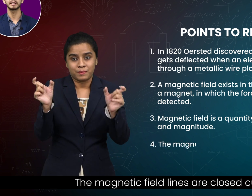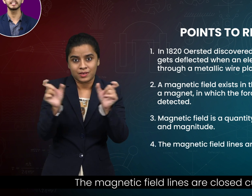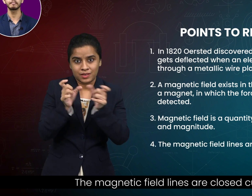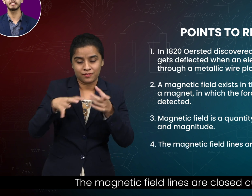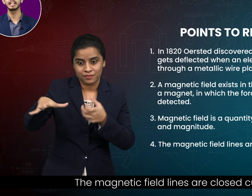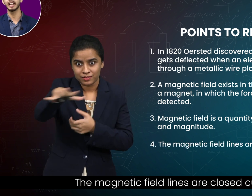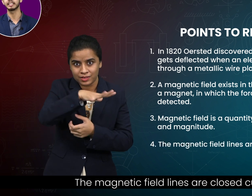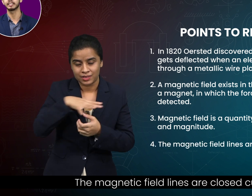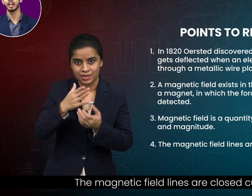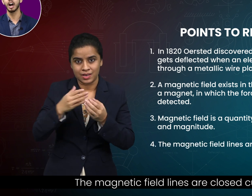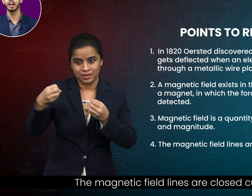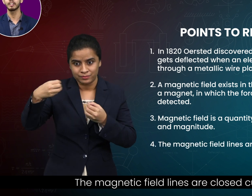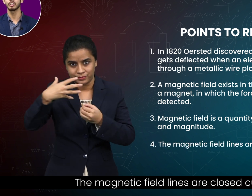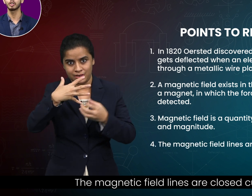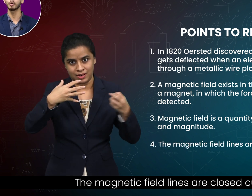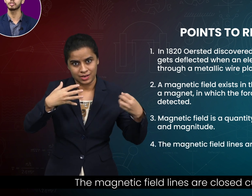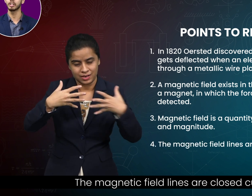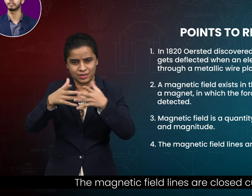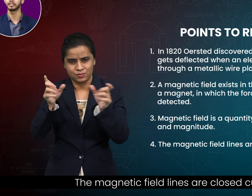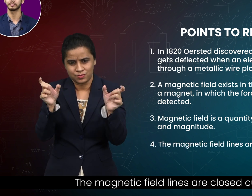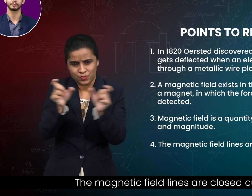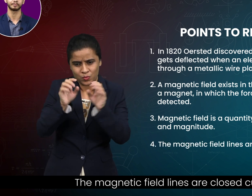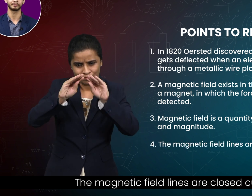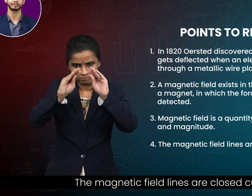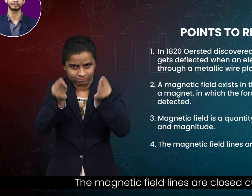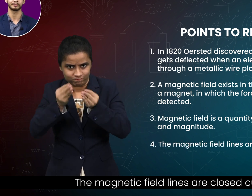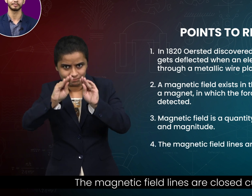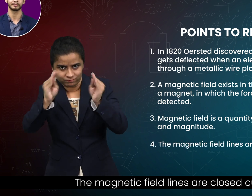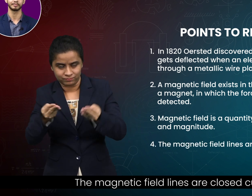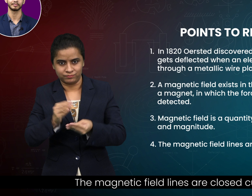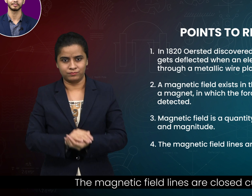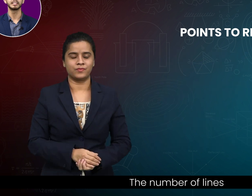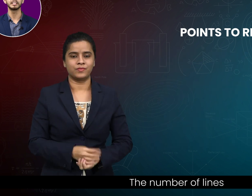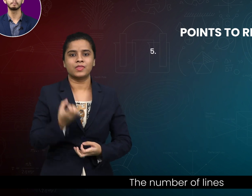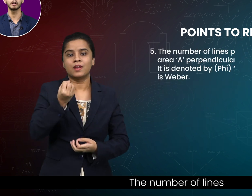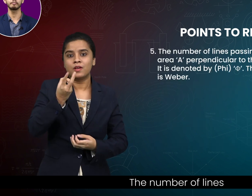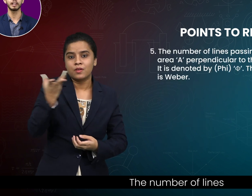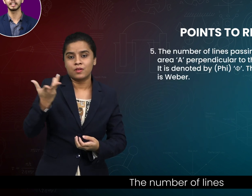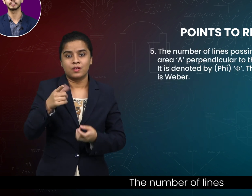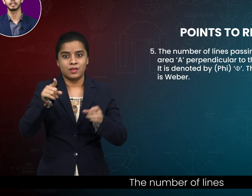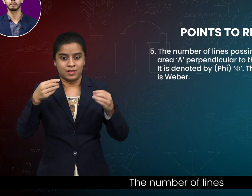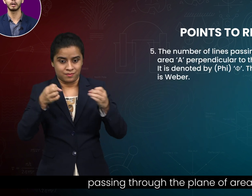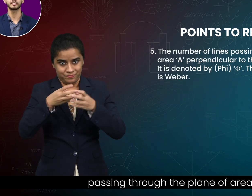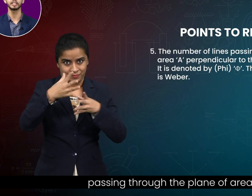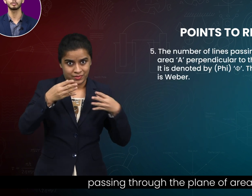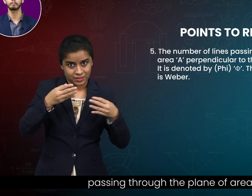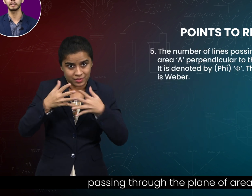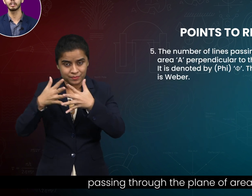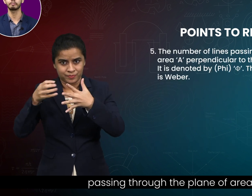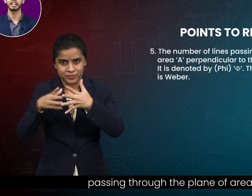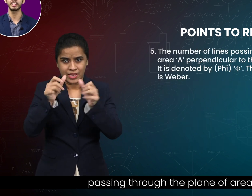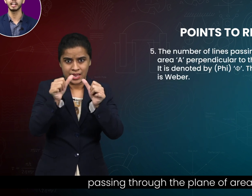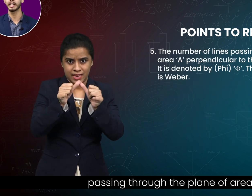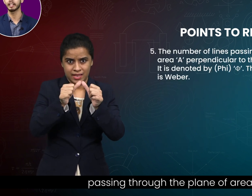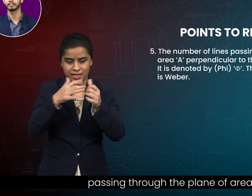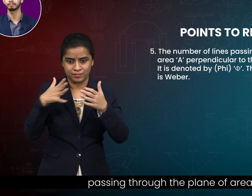The magnetic field lines are closed curves. The number of lines passing through the plane